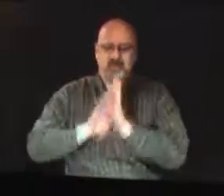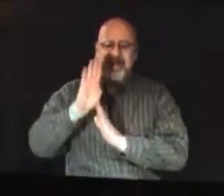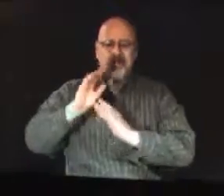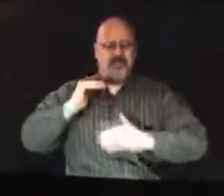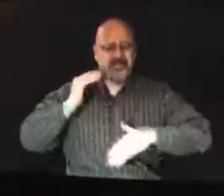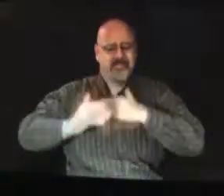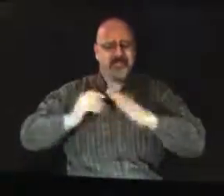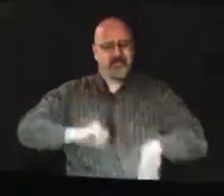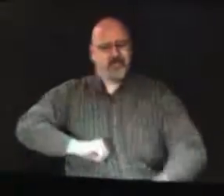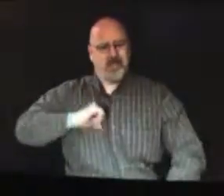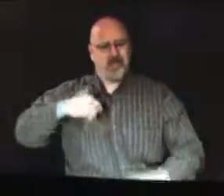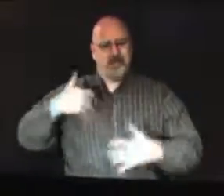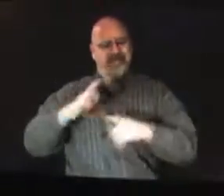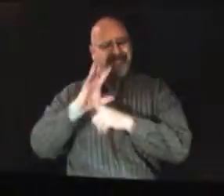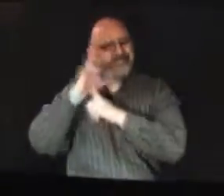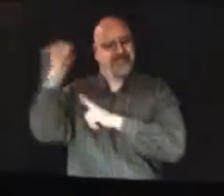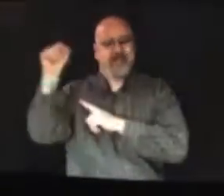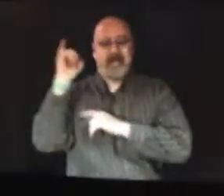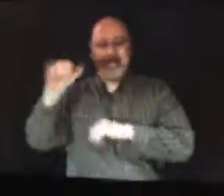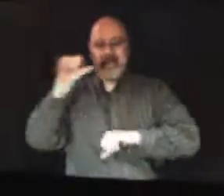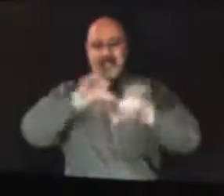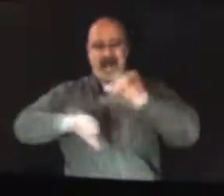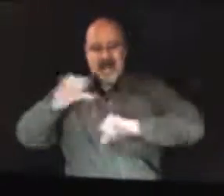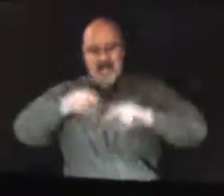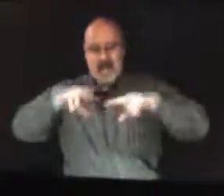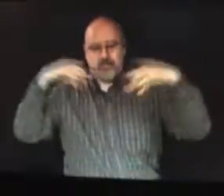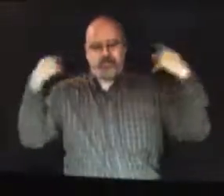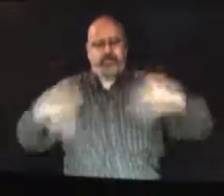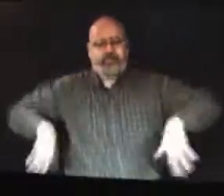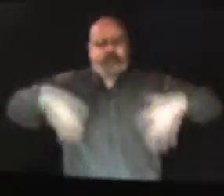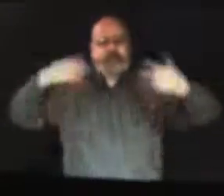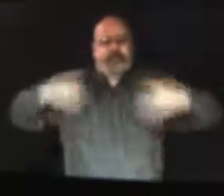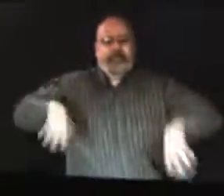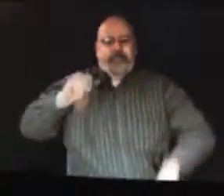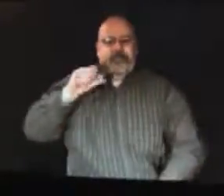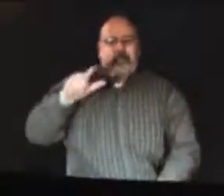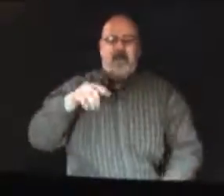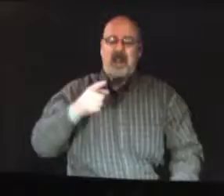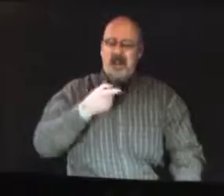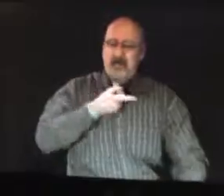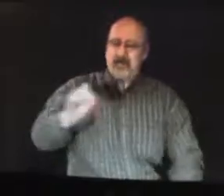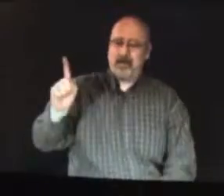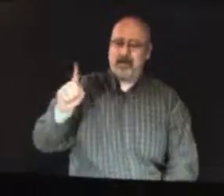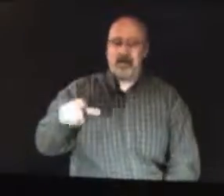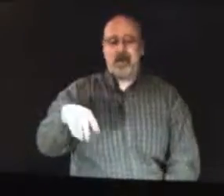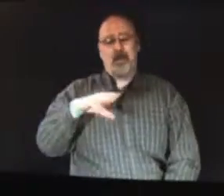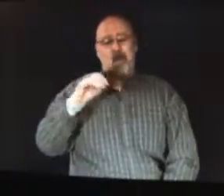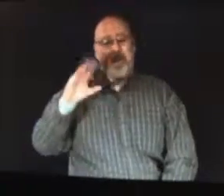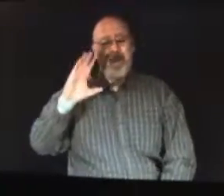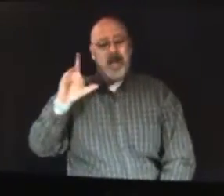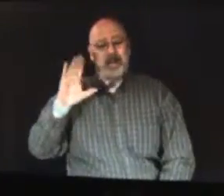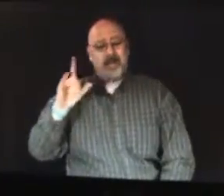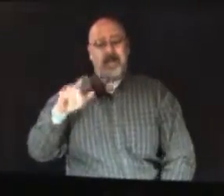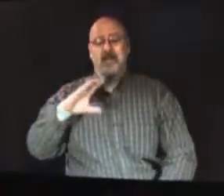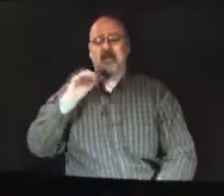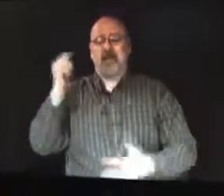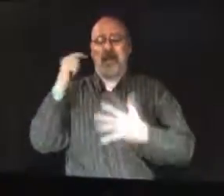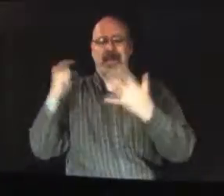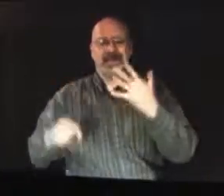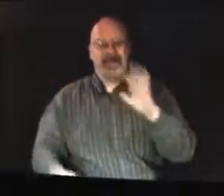I always tell the deaf community they should be proud of the development of their language, and scientists are always amazed at ASL